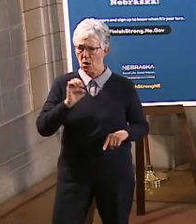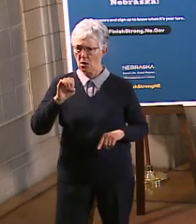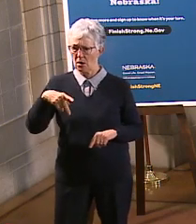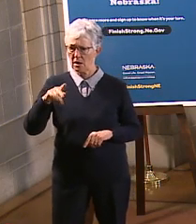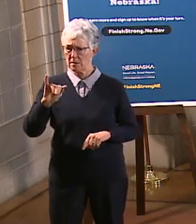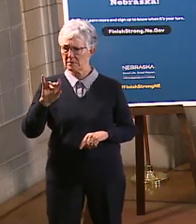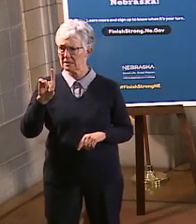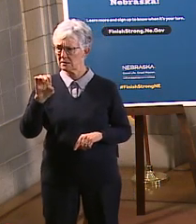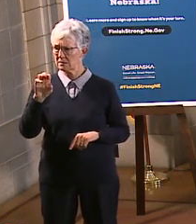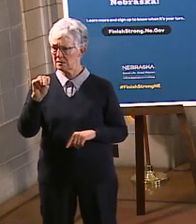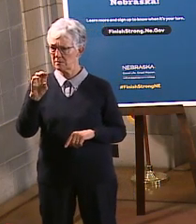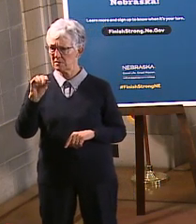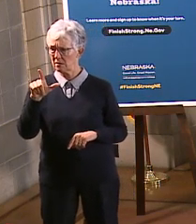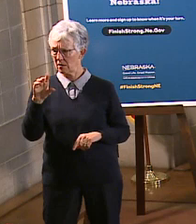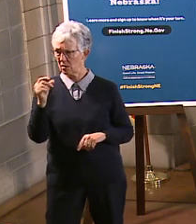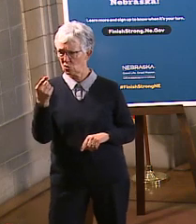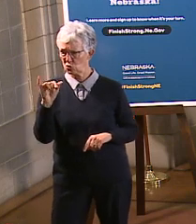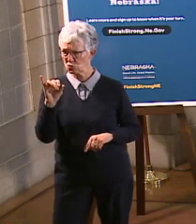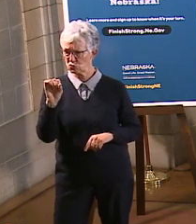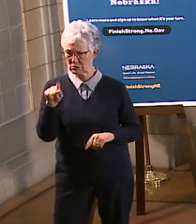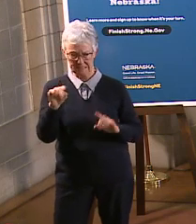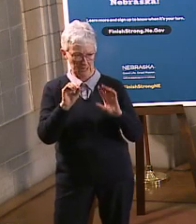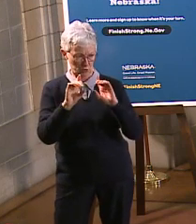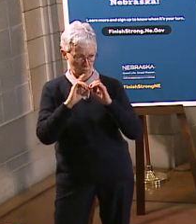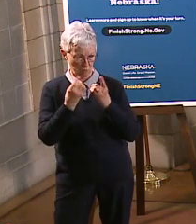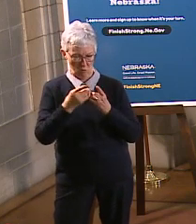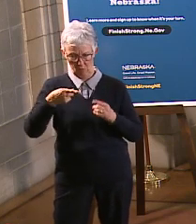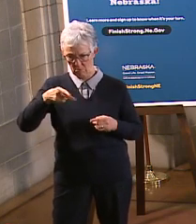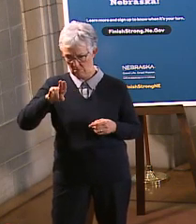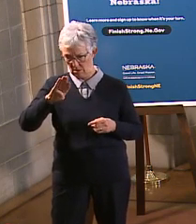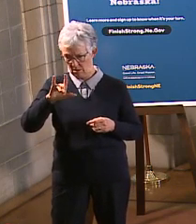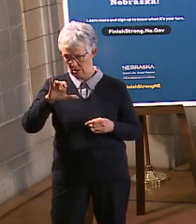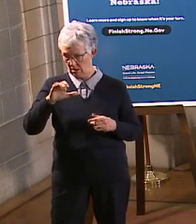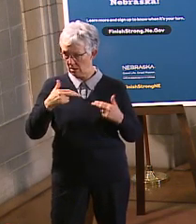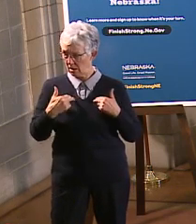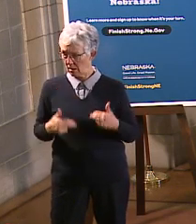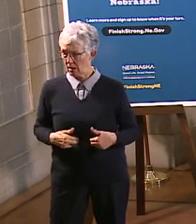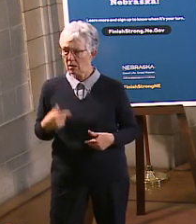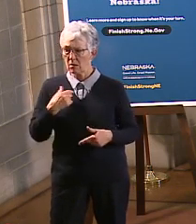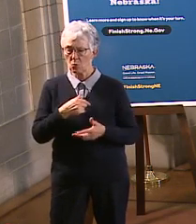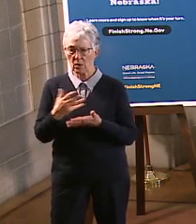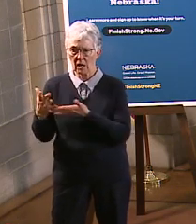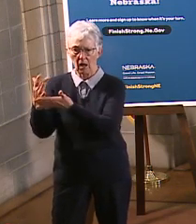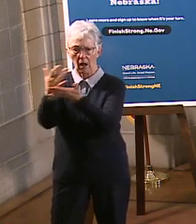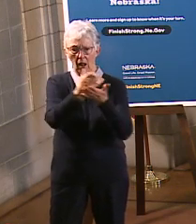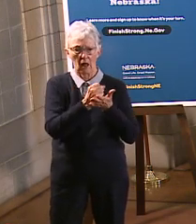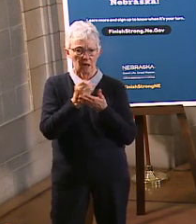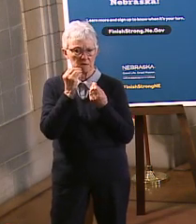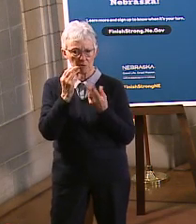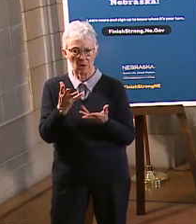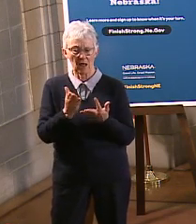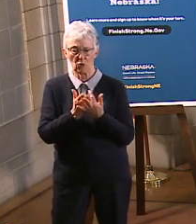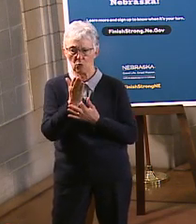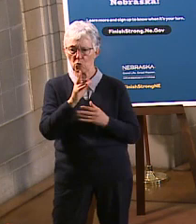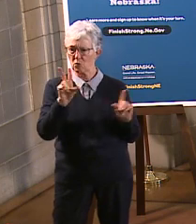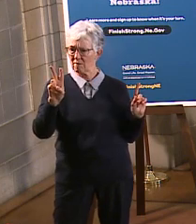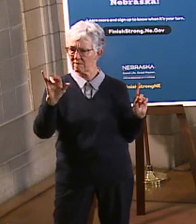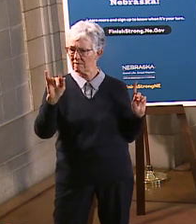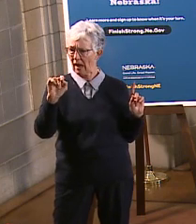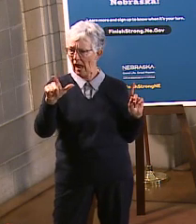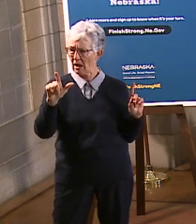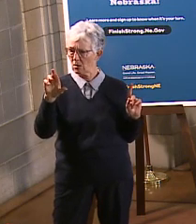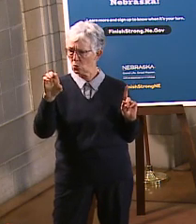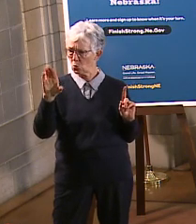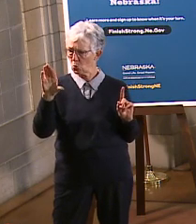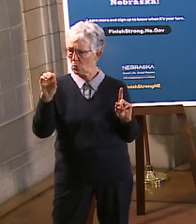health officials in the Department of Public Health, where we collect data through vital records to be able to figure out who's getting sick